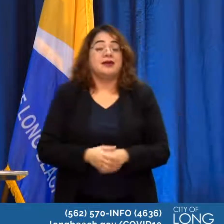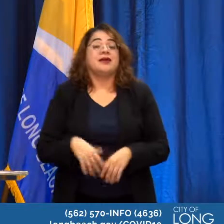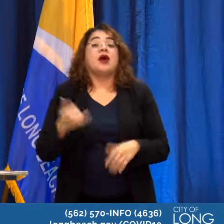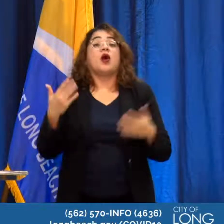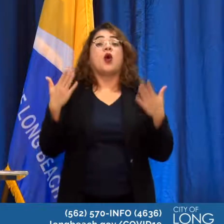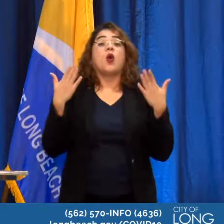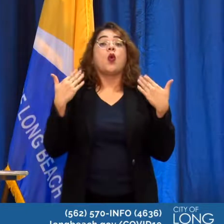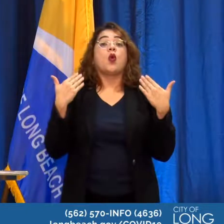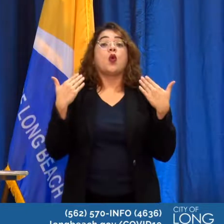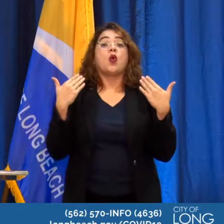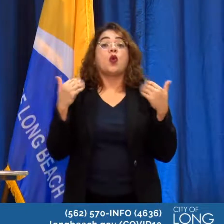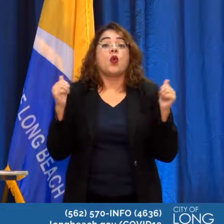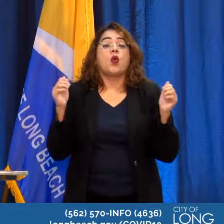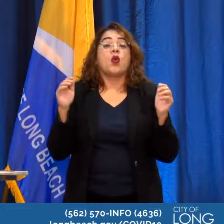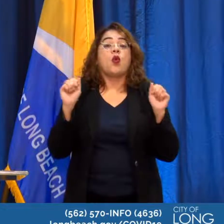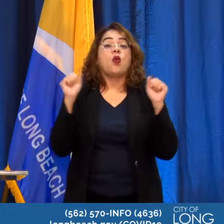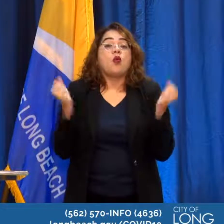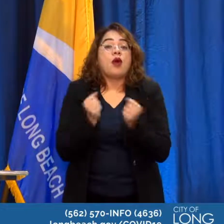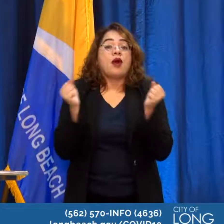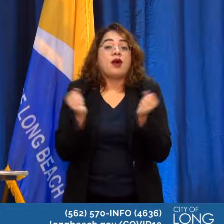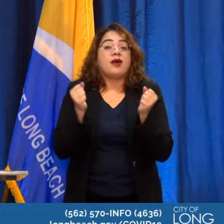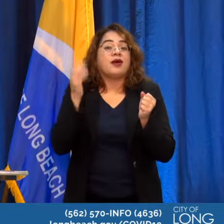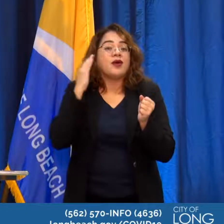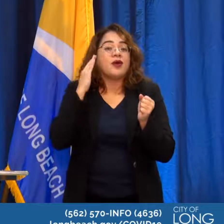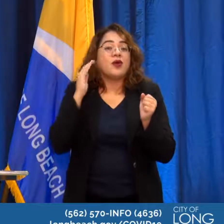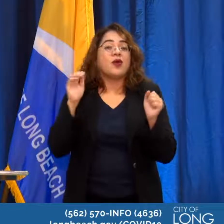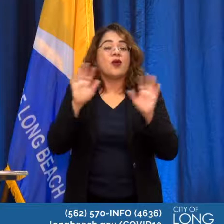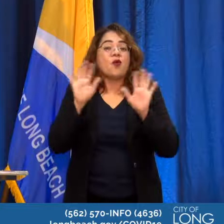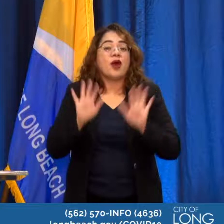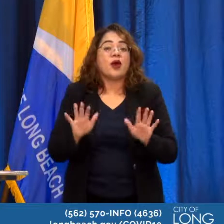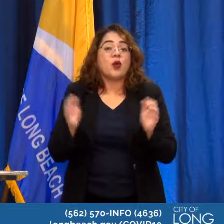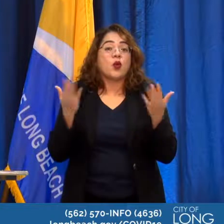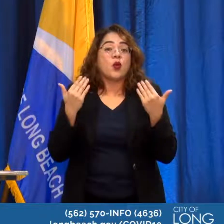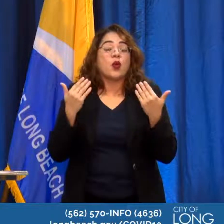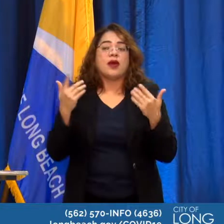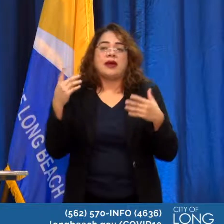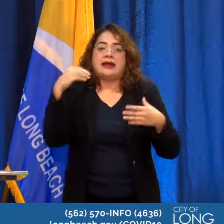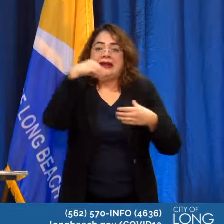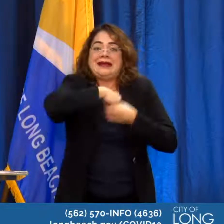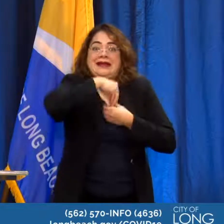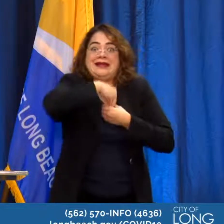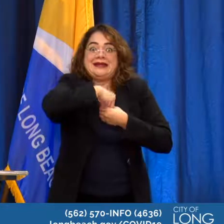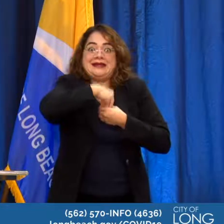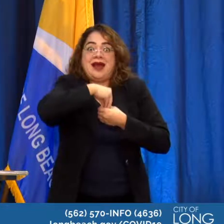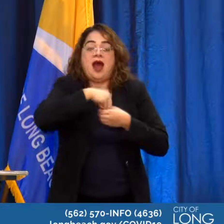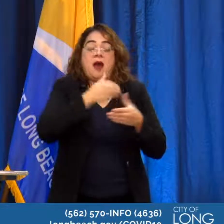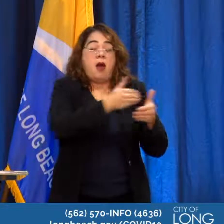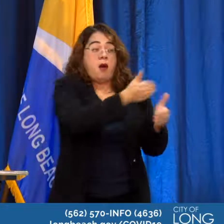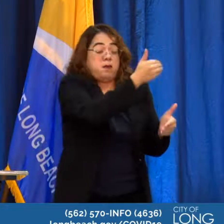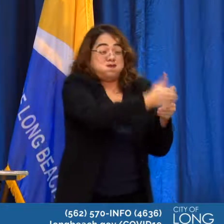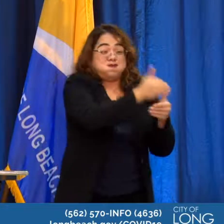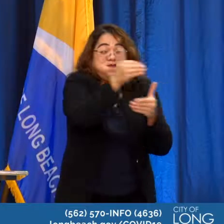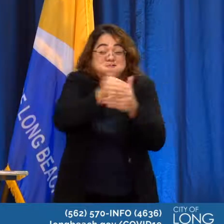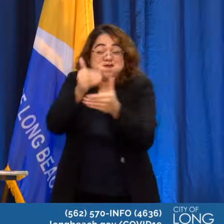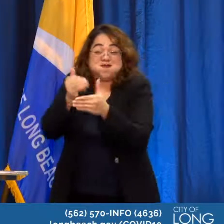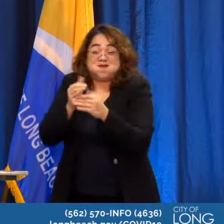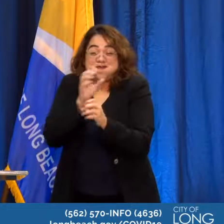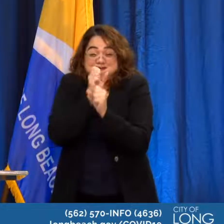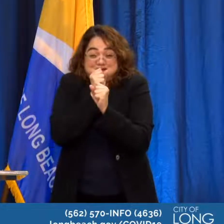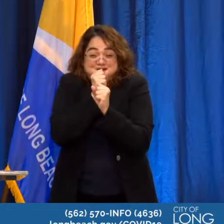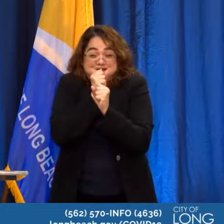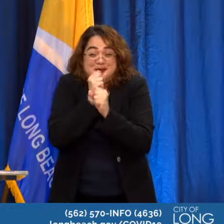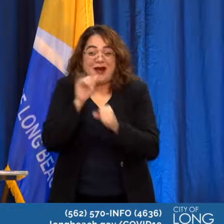drive people more inside. So people aren't spending as much time outside, and that's always a concern. So that will also be Thanksgiving